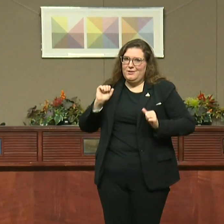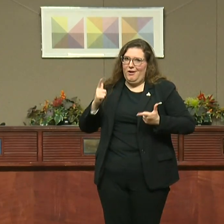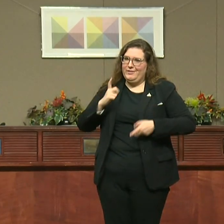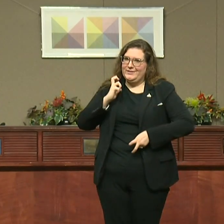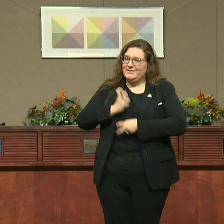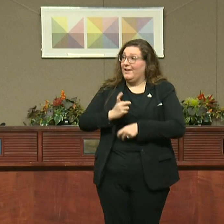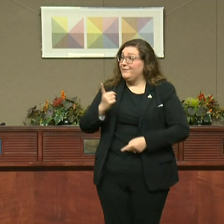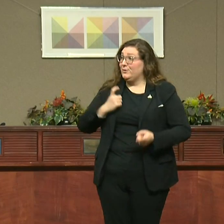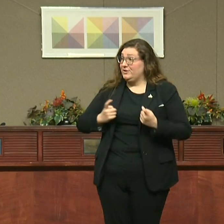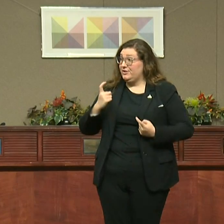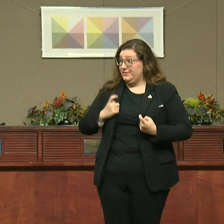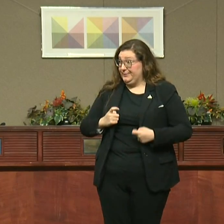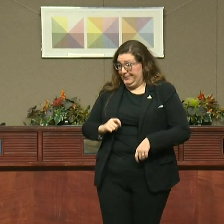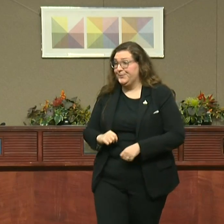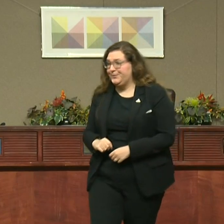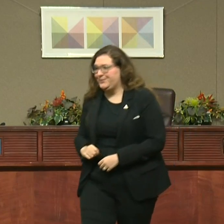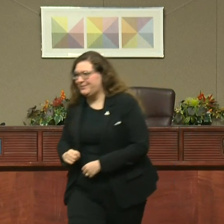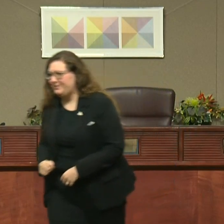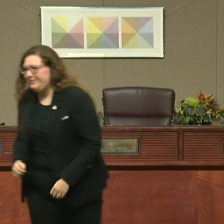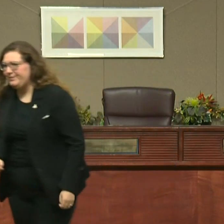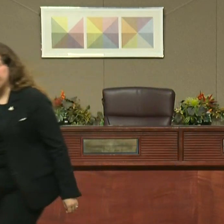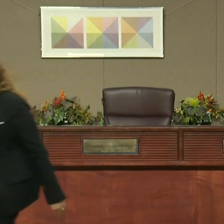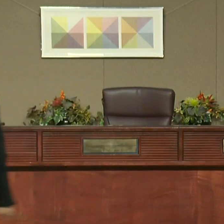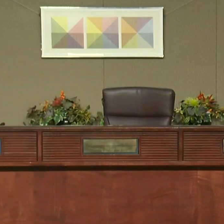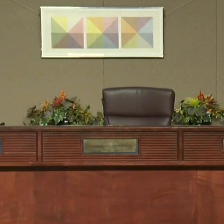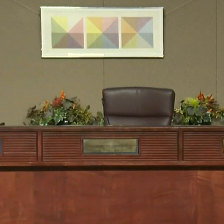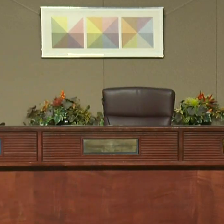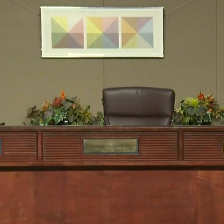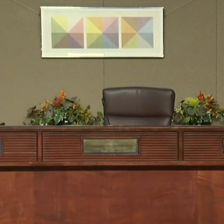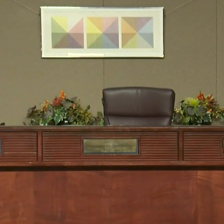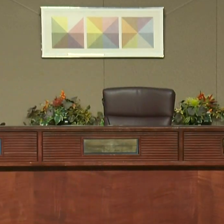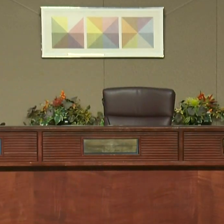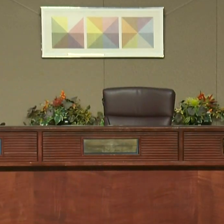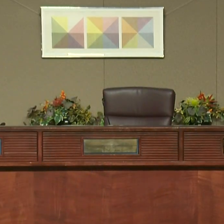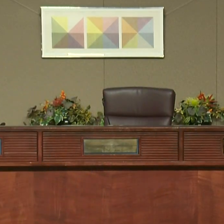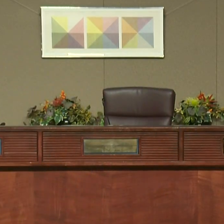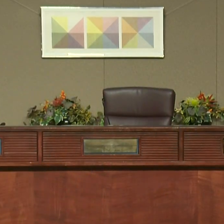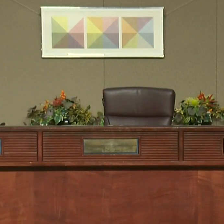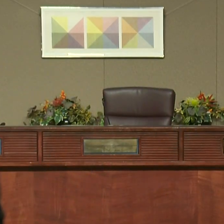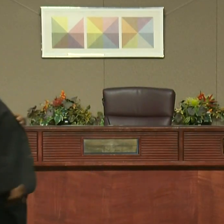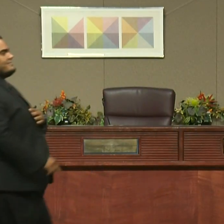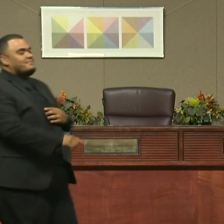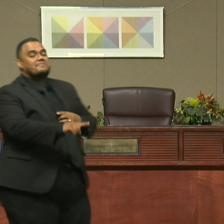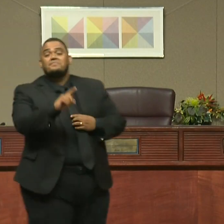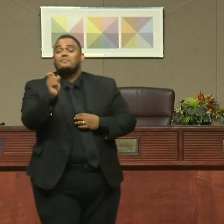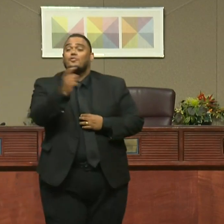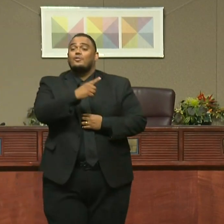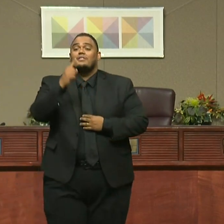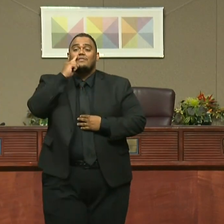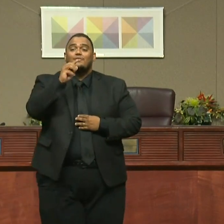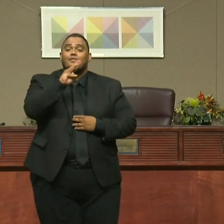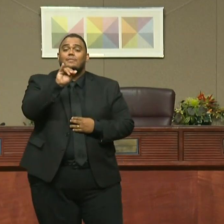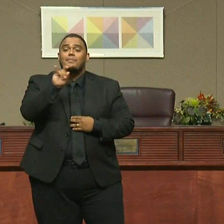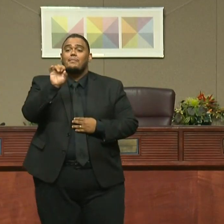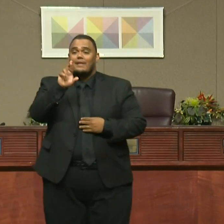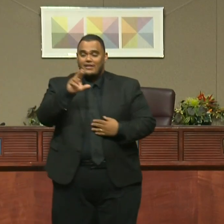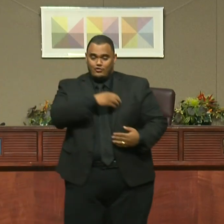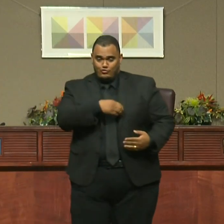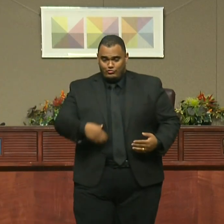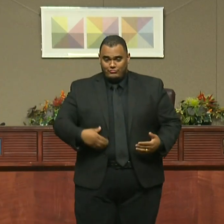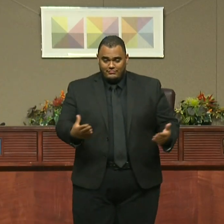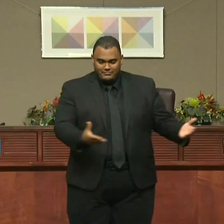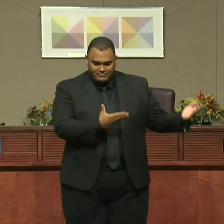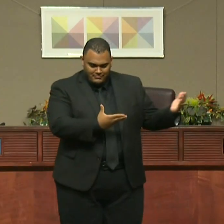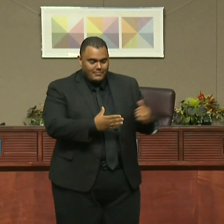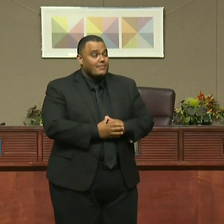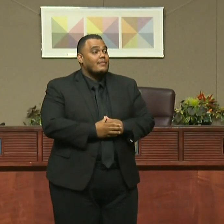All right. Lawrence Hubertino, and actually this is for you, Mayor. All That's right. okay. So I think some people are going to see these numbers